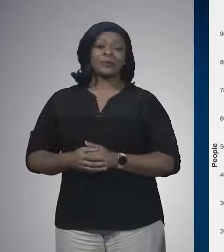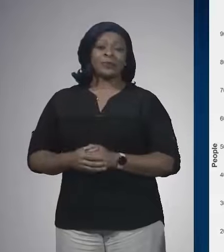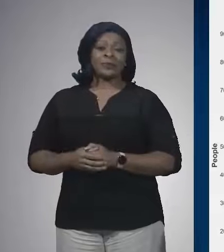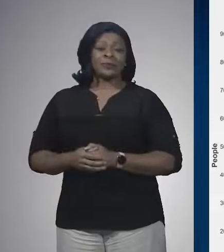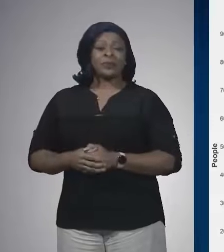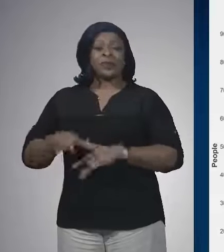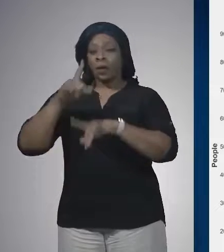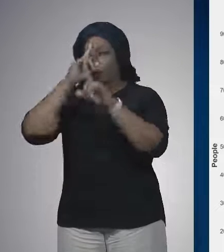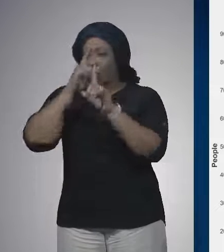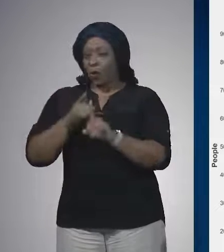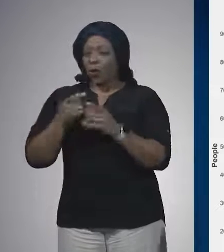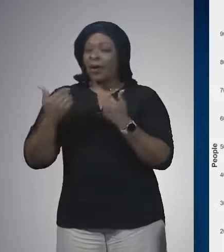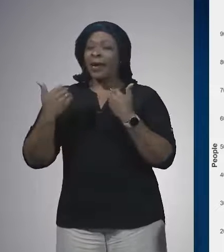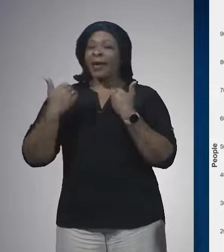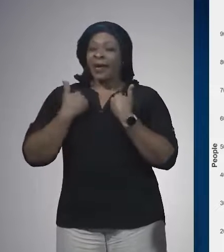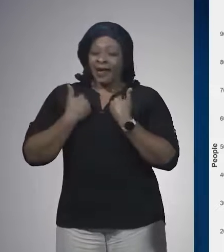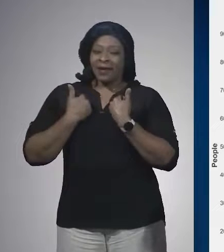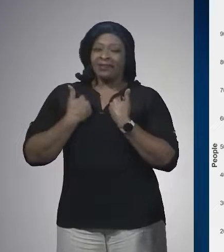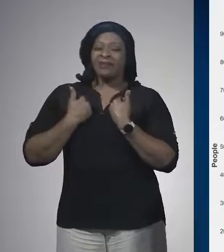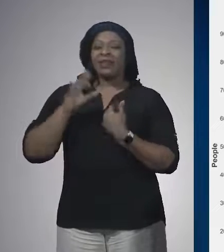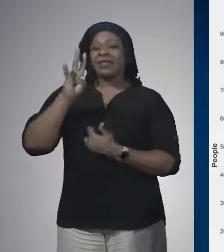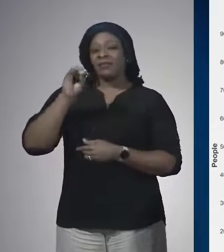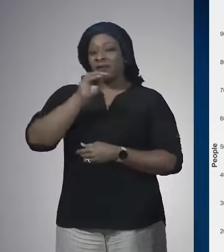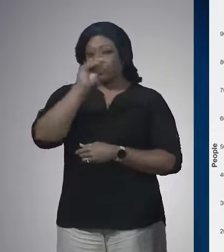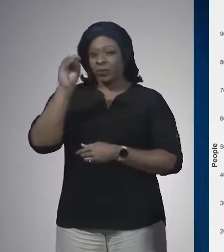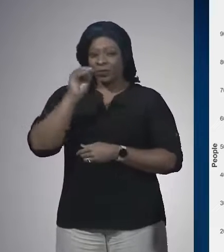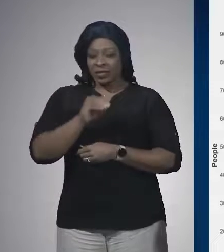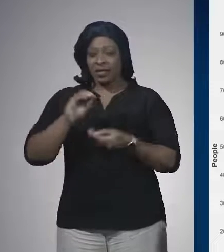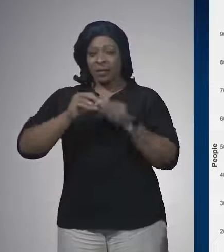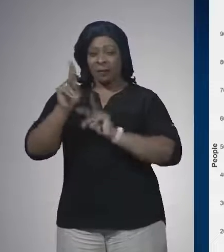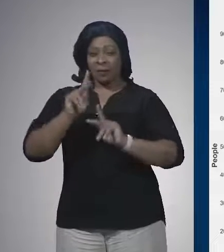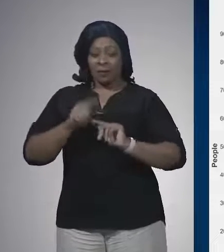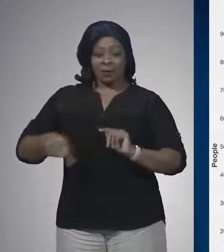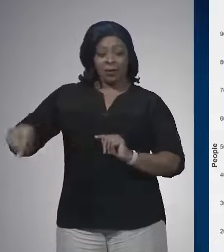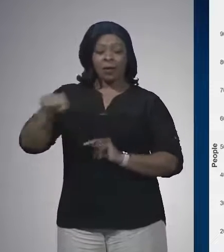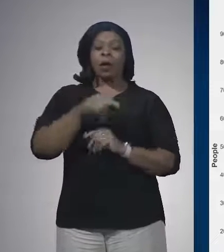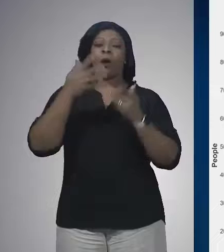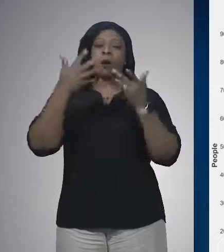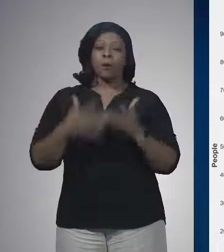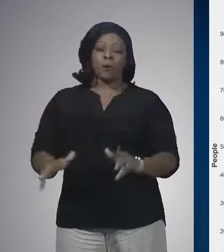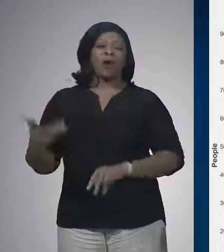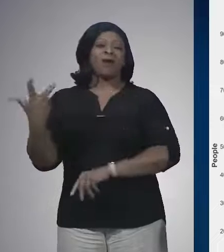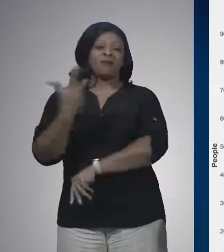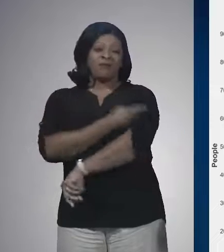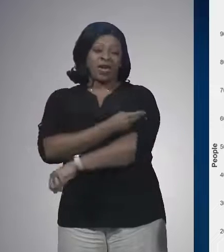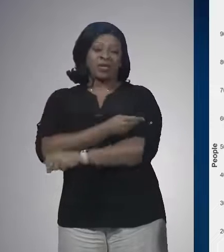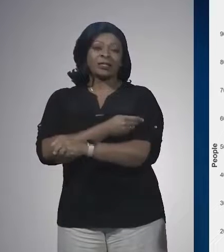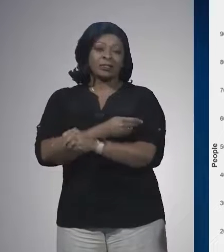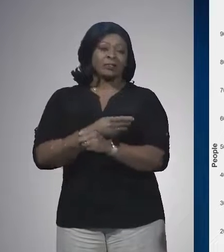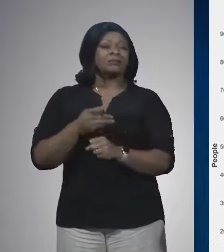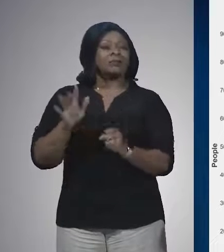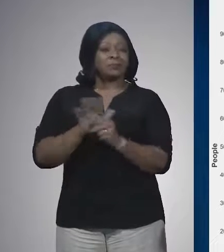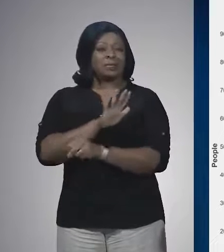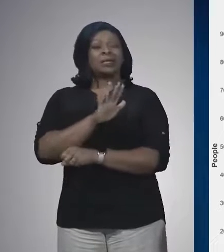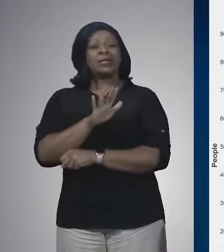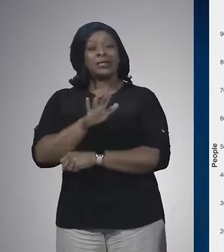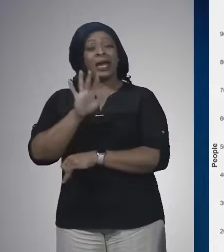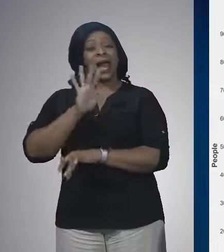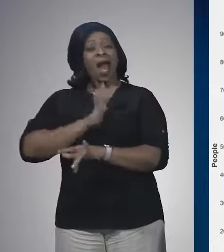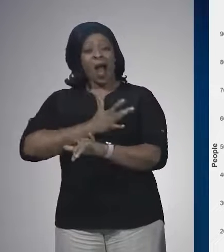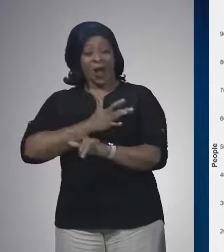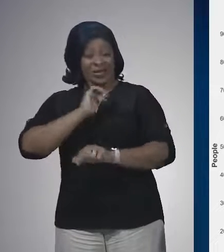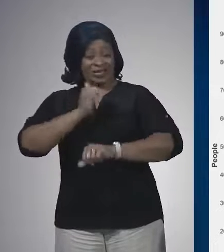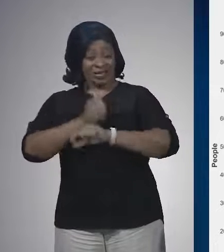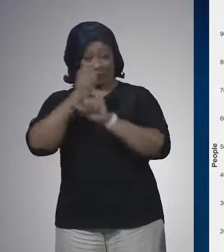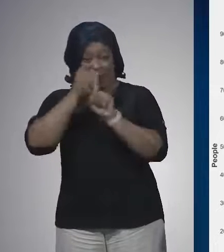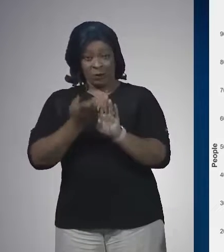The goal is to have at least 70% of the population fully vaccinated, and that's a goal that was set early on